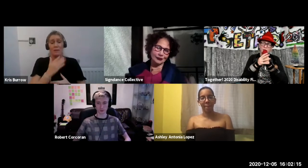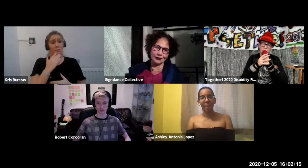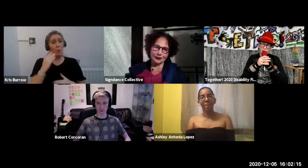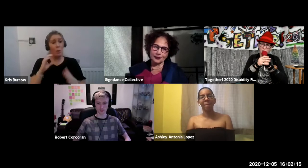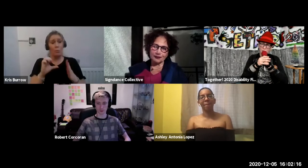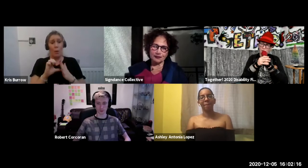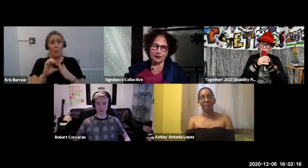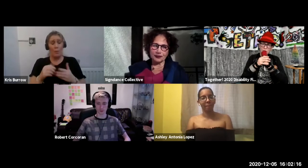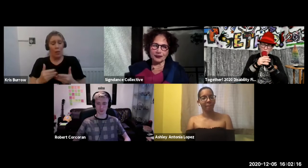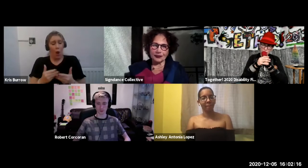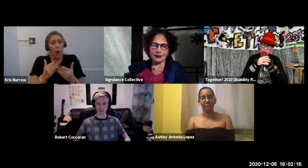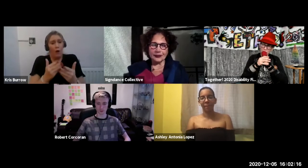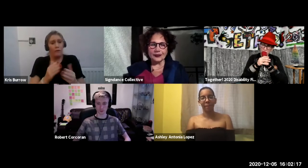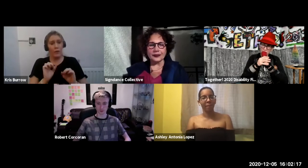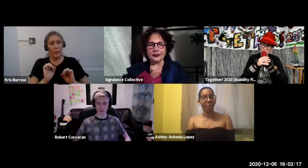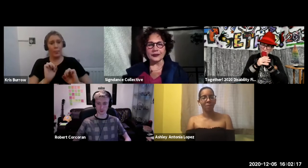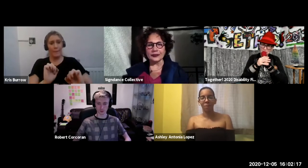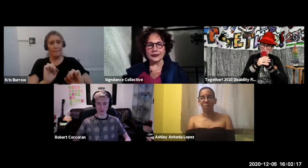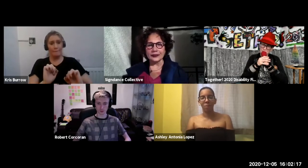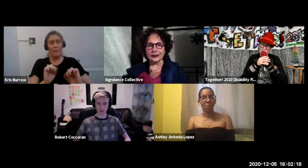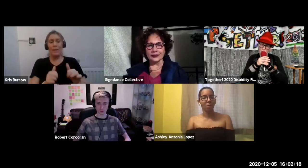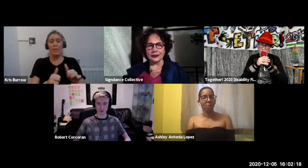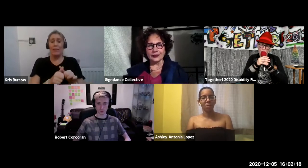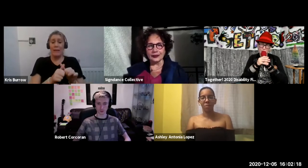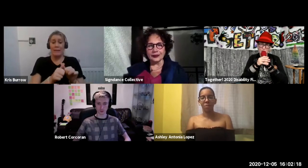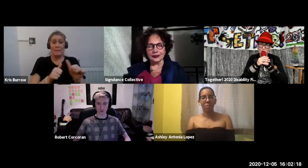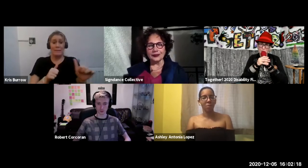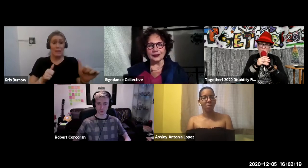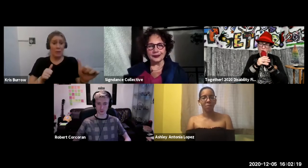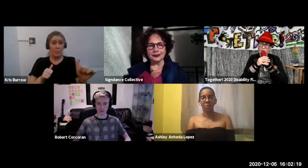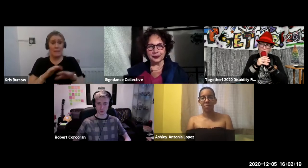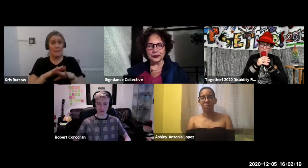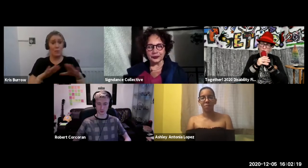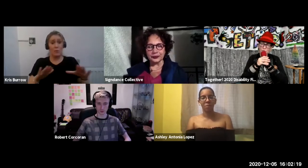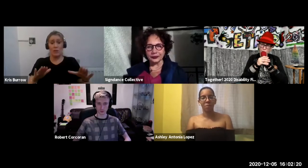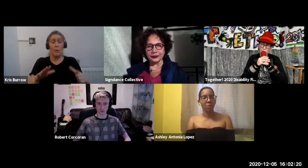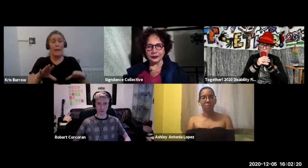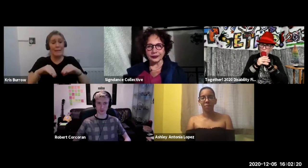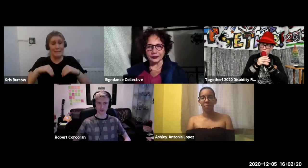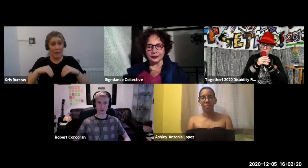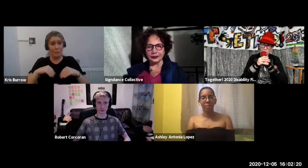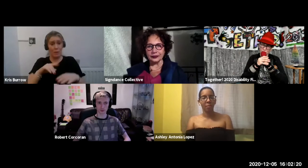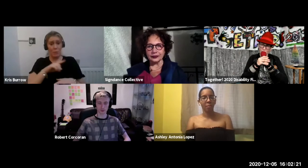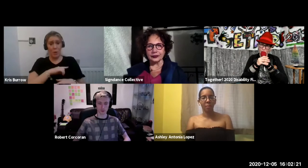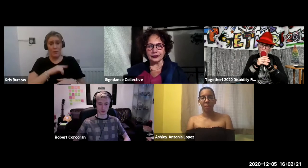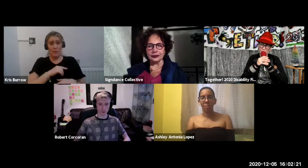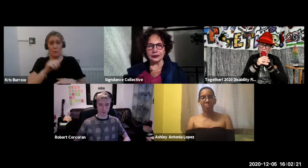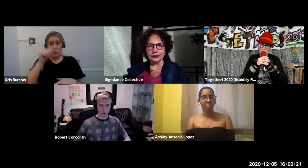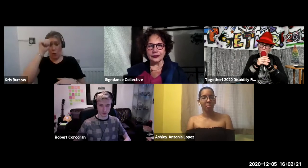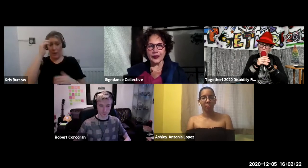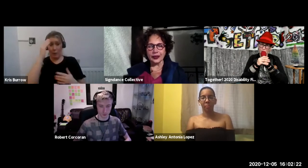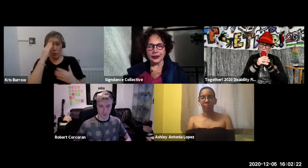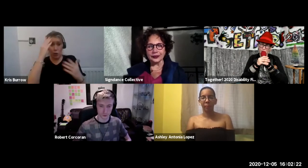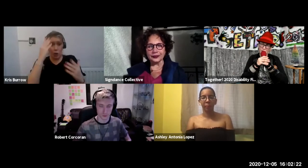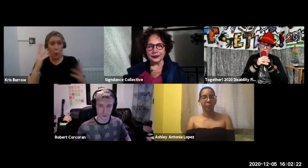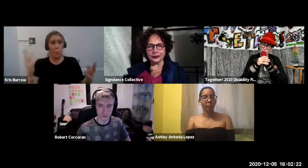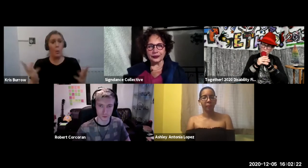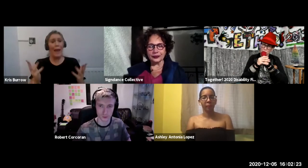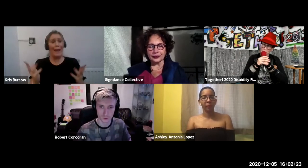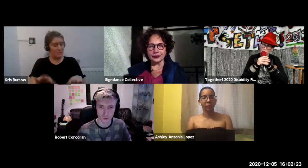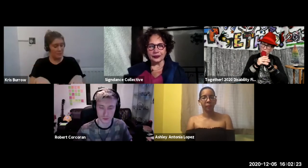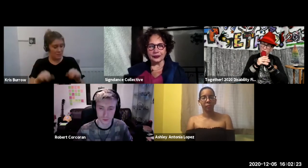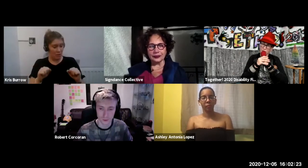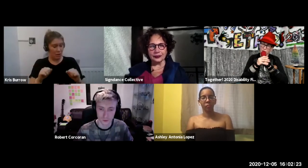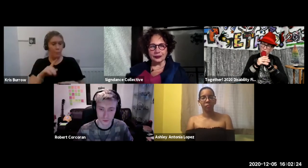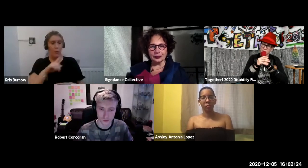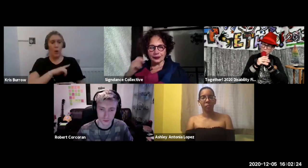And there are companies that we don't bring in for this reason, but I know just would not know where to start, because it's all